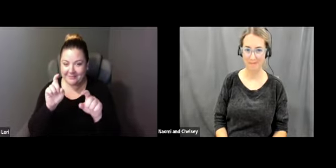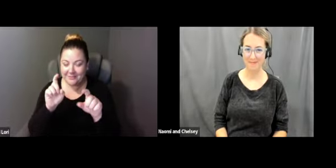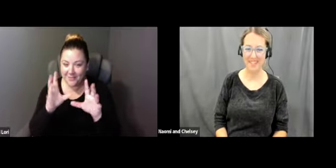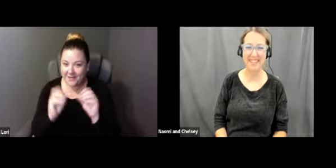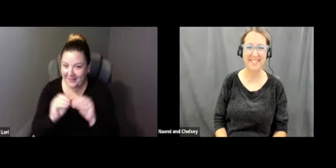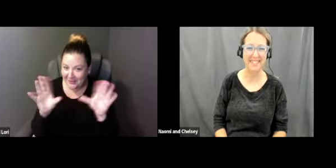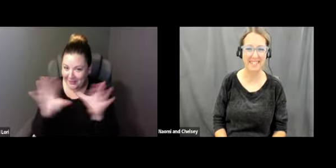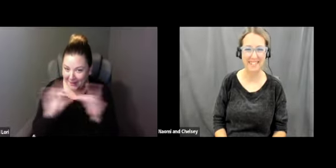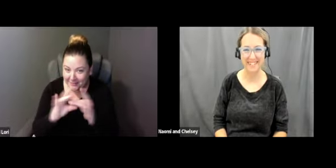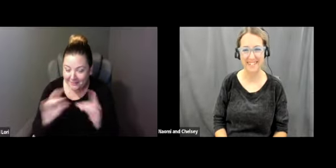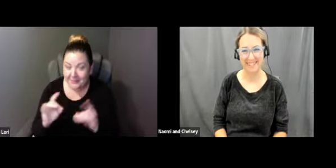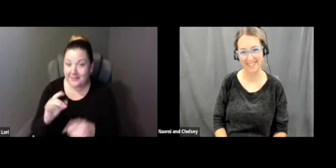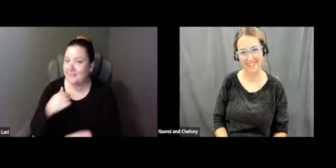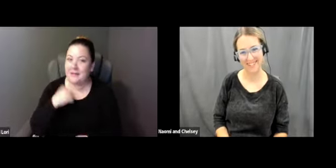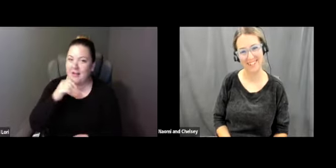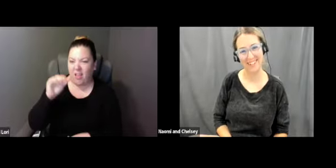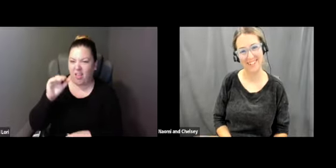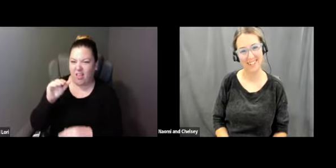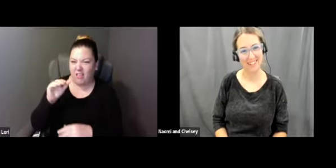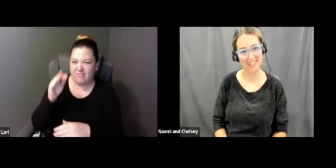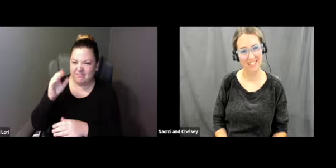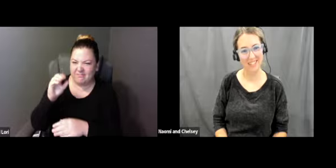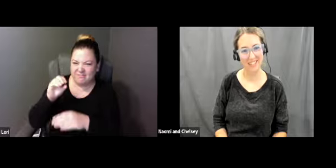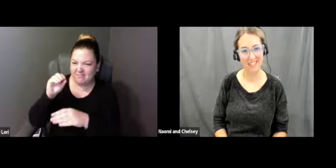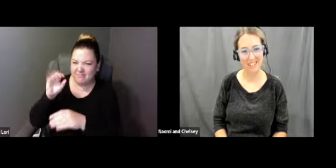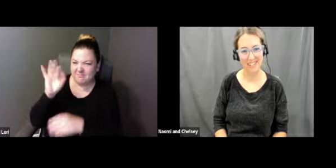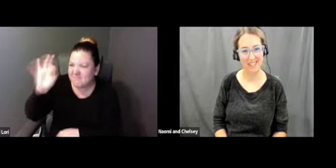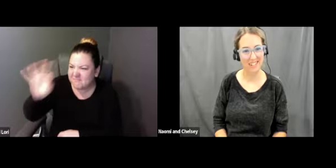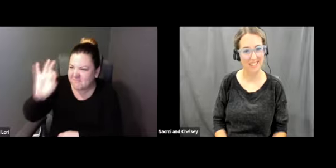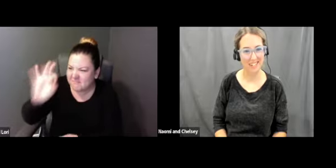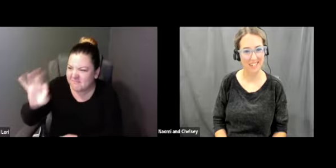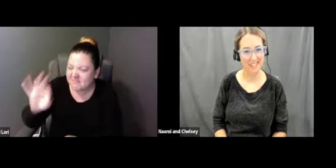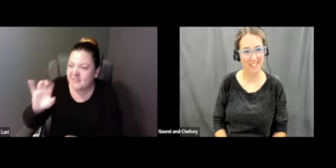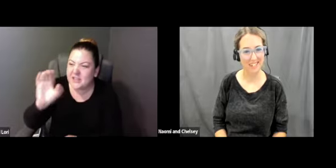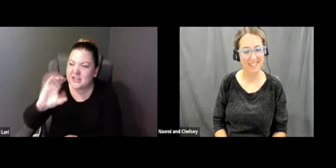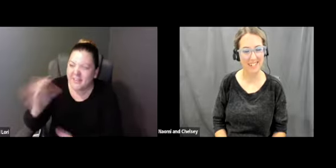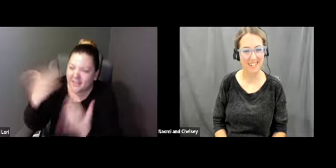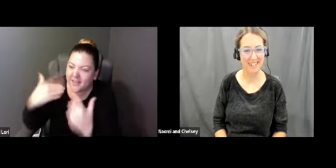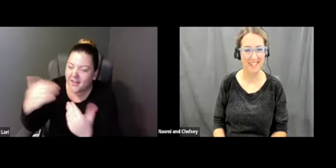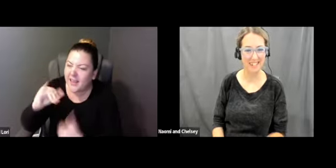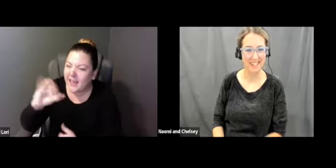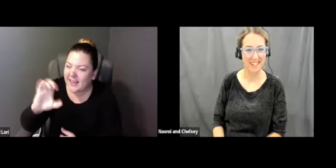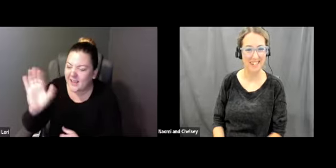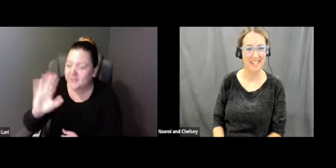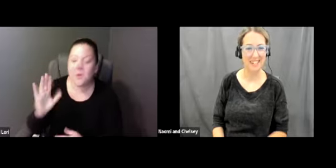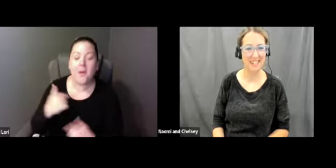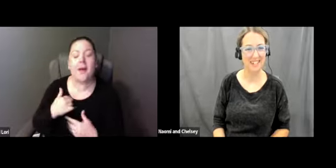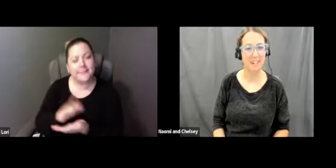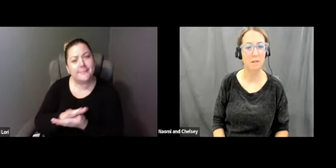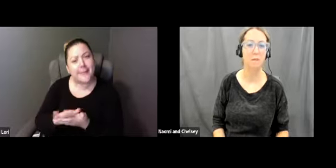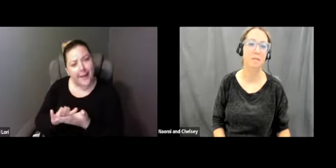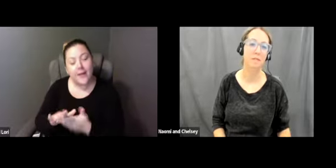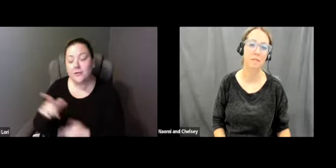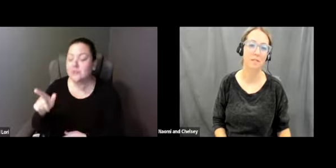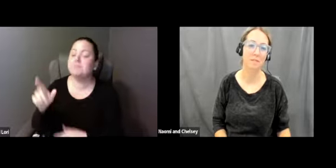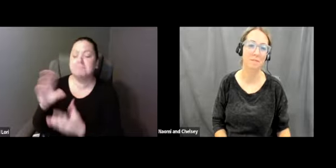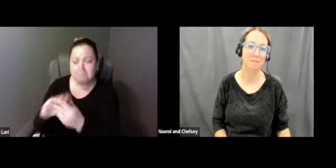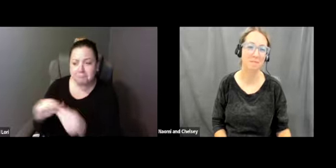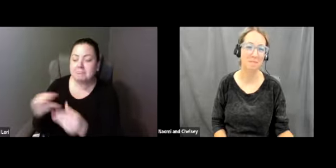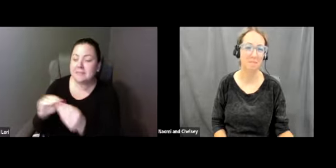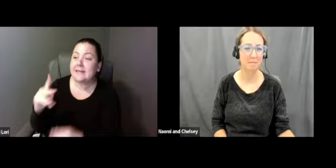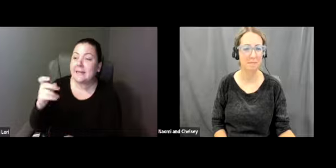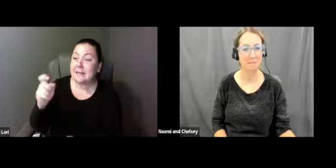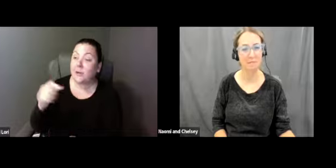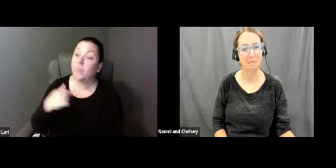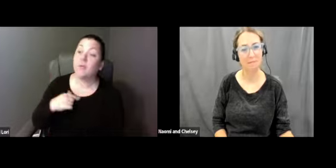in Chelsea's face about intuitive eating. I was gentle and kind with it. She would tell me about her keto plans, and I'd be like, really? Because, you know, if you go all day